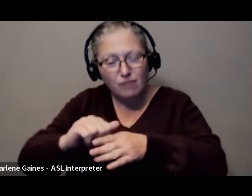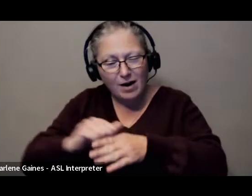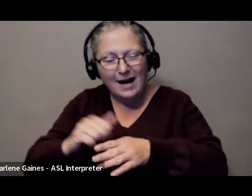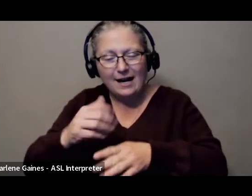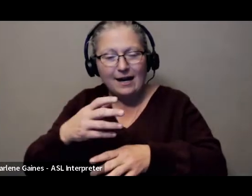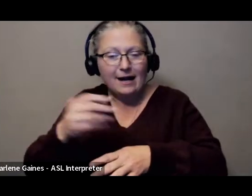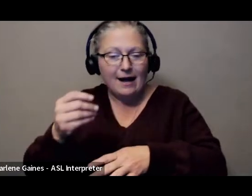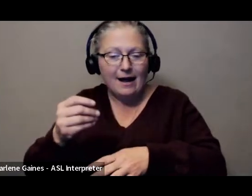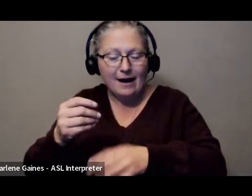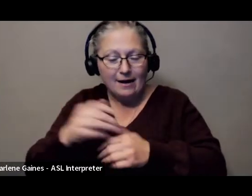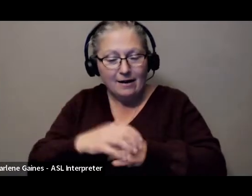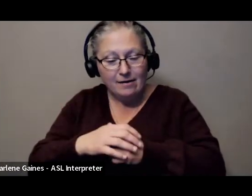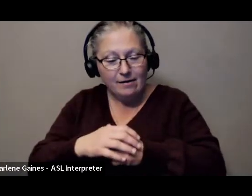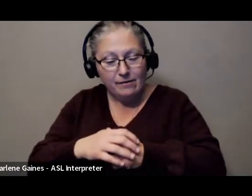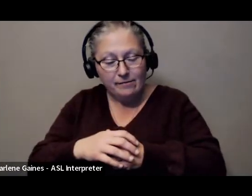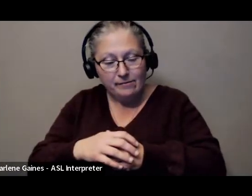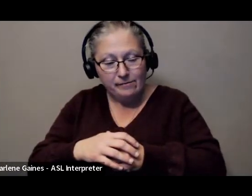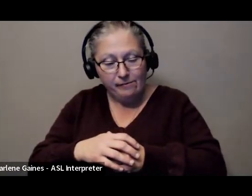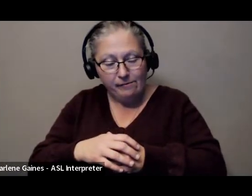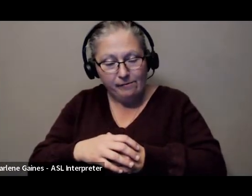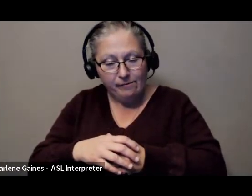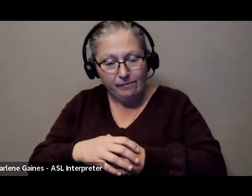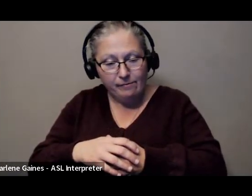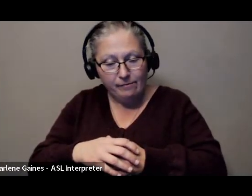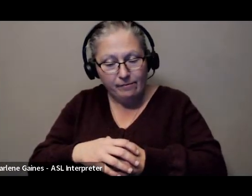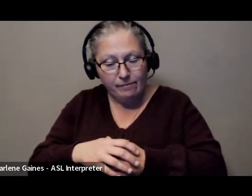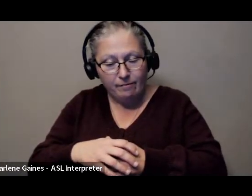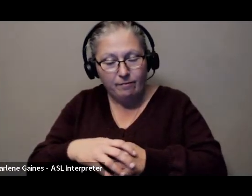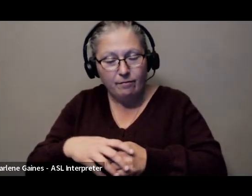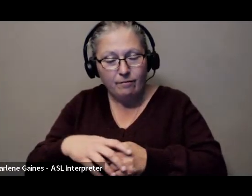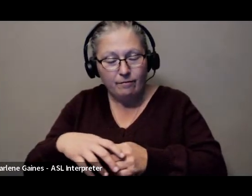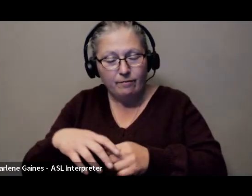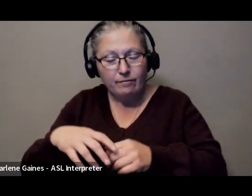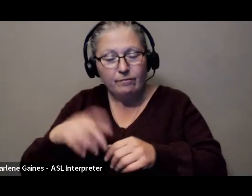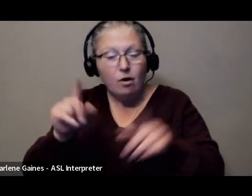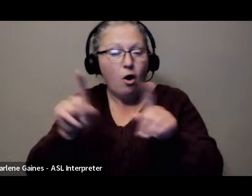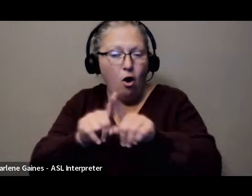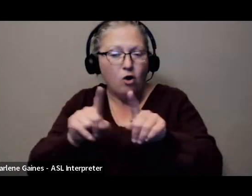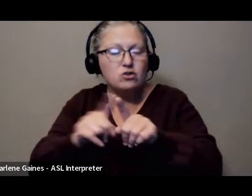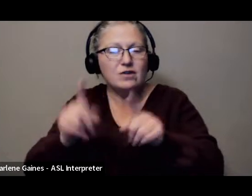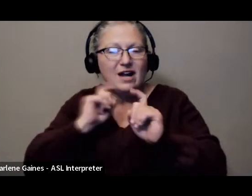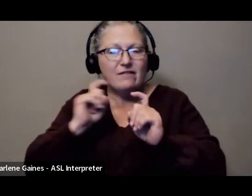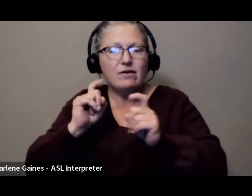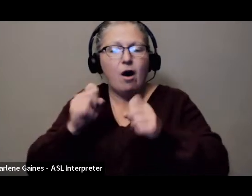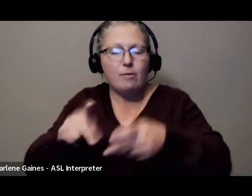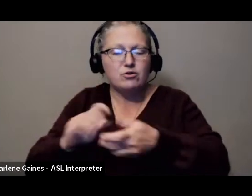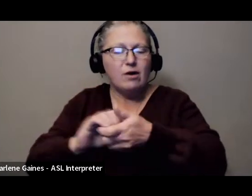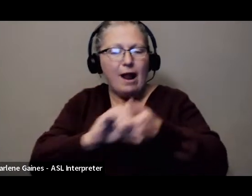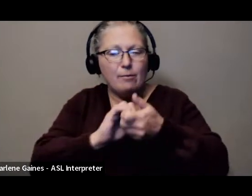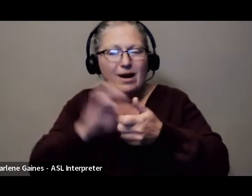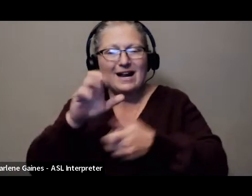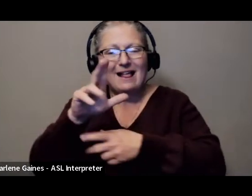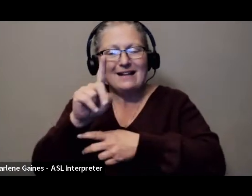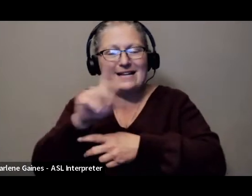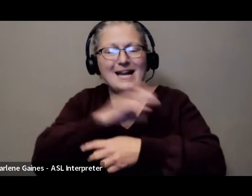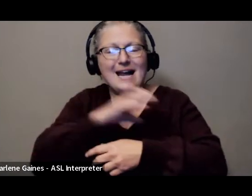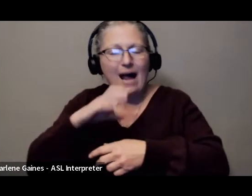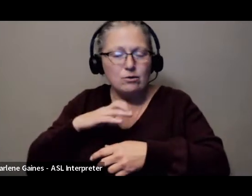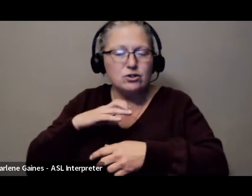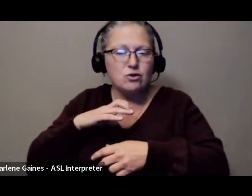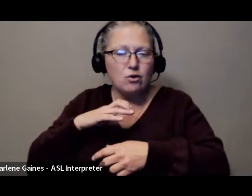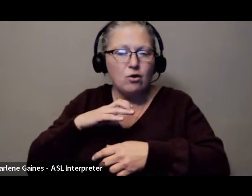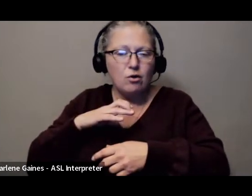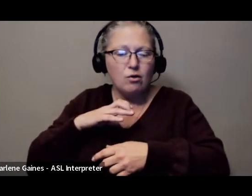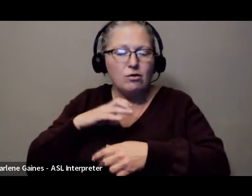then also have opportunities to collaborate. We have an ELD council where some of our teachers come to,